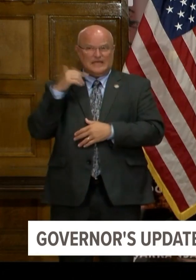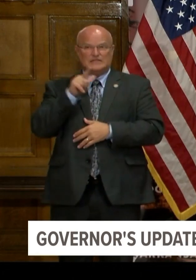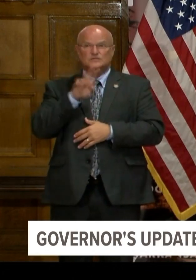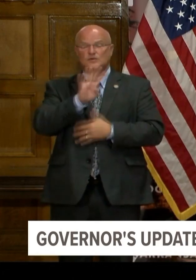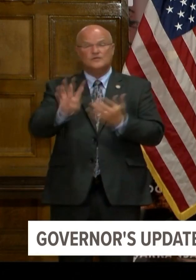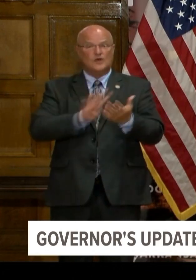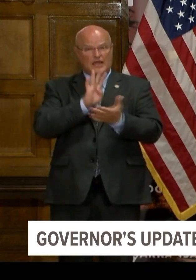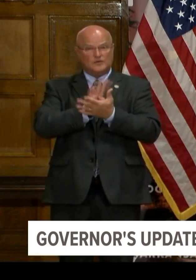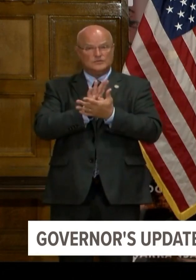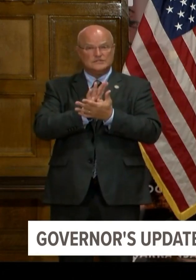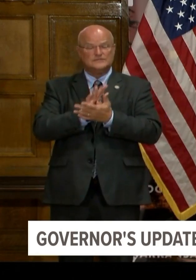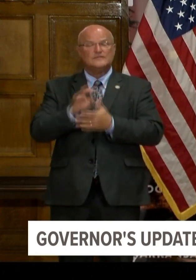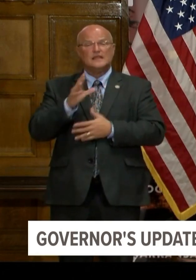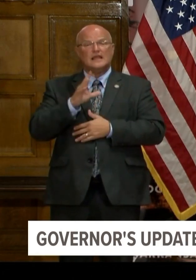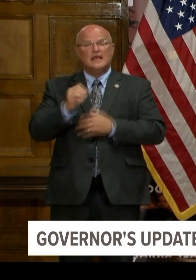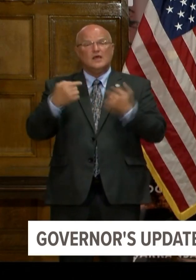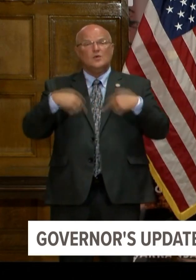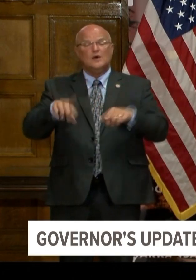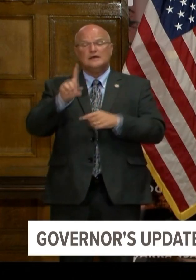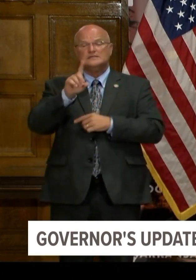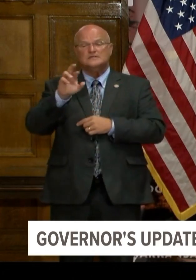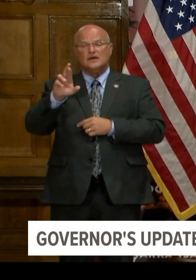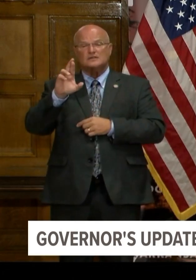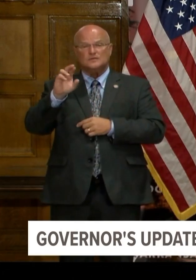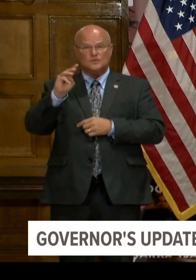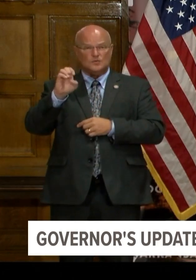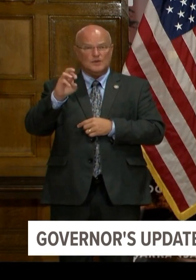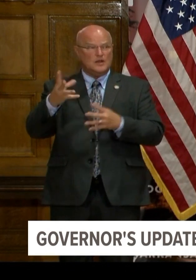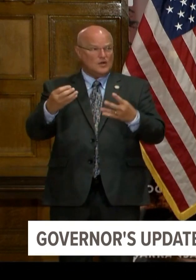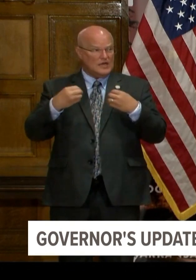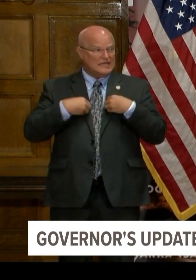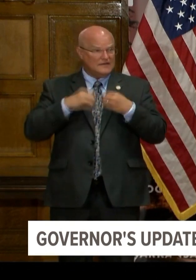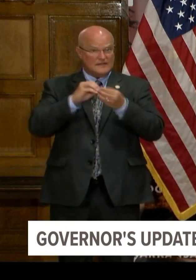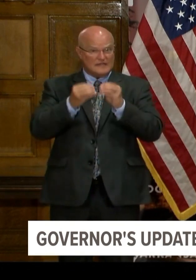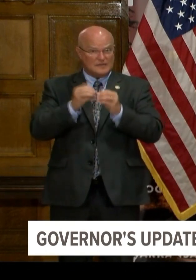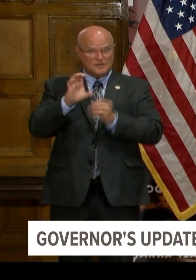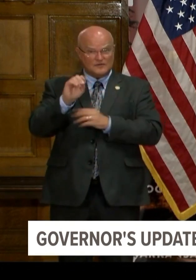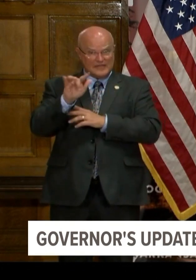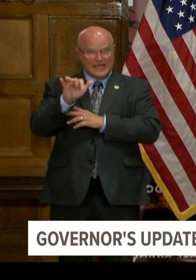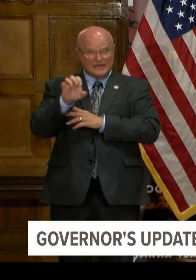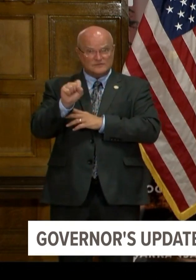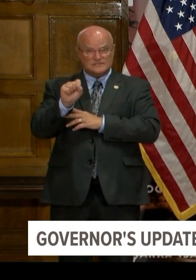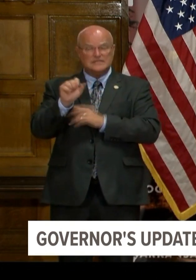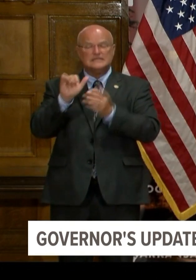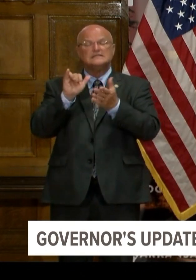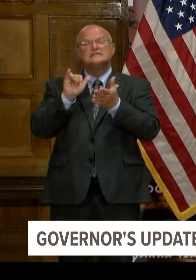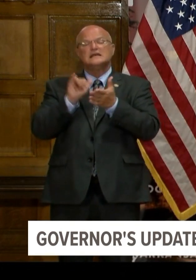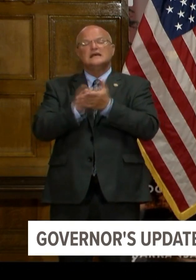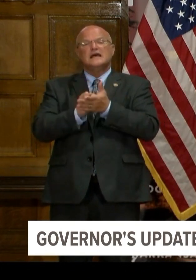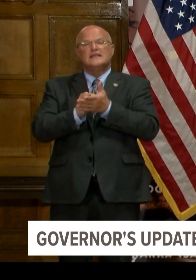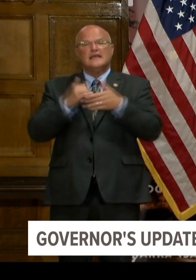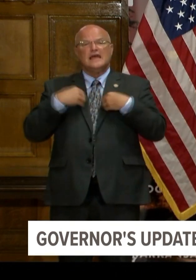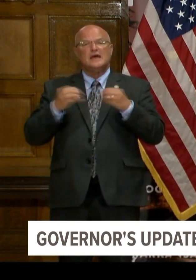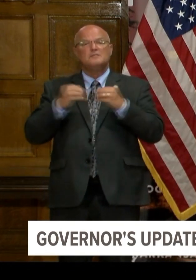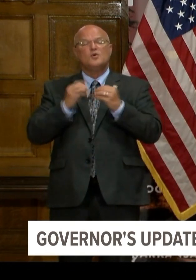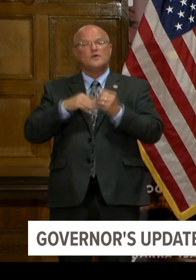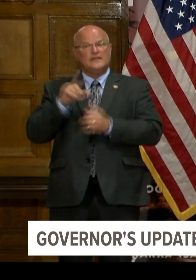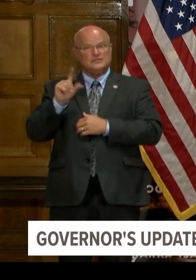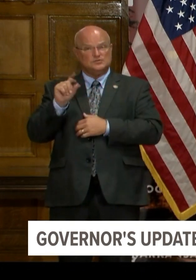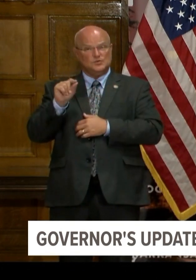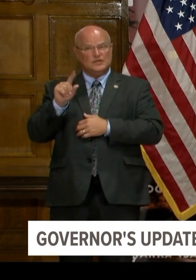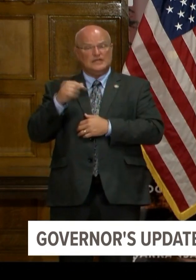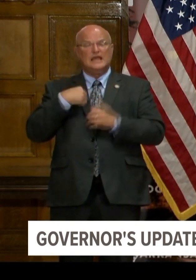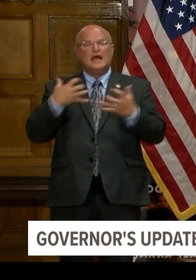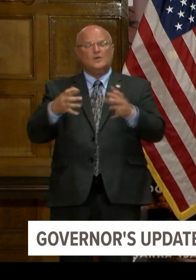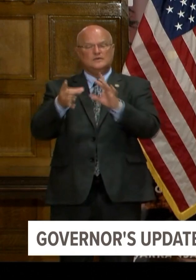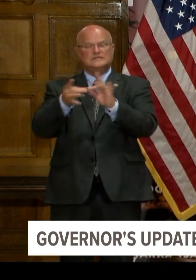hours. And while Dr. Romero will give us the number of counties that had more than 20 cases, I